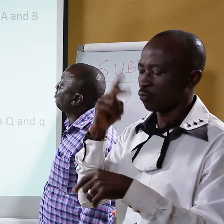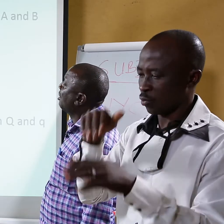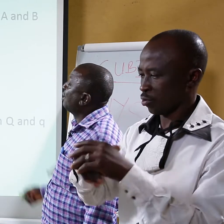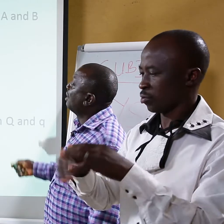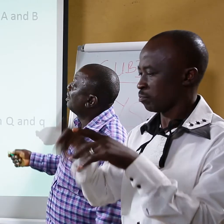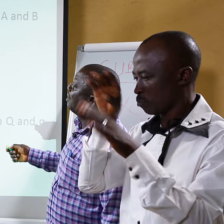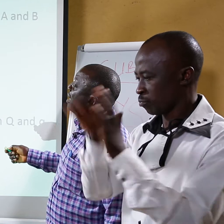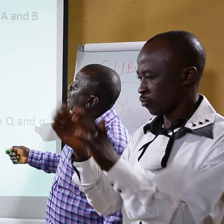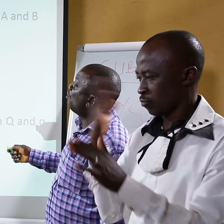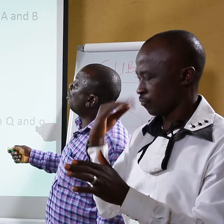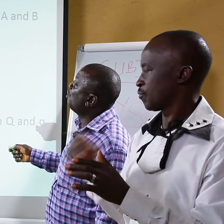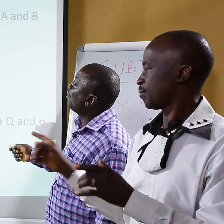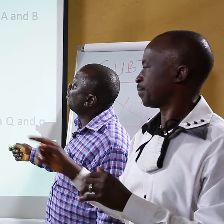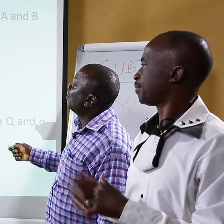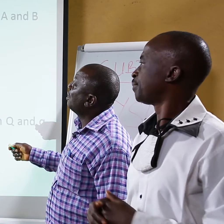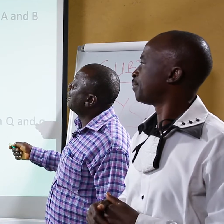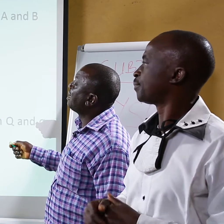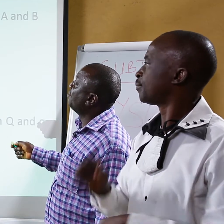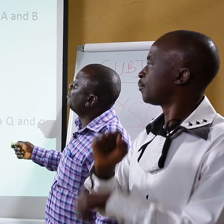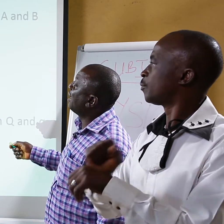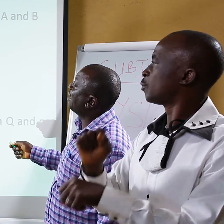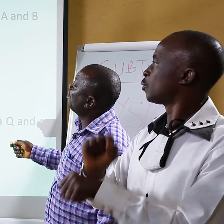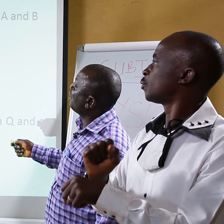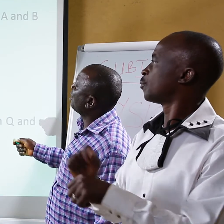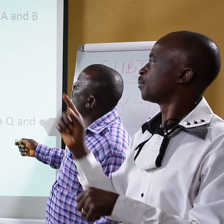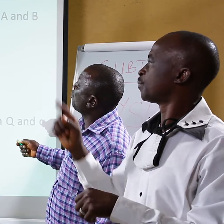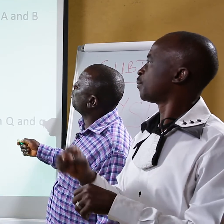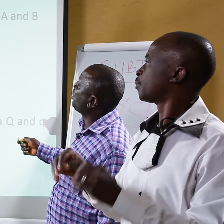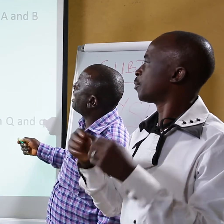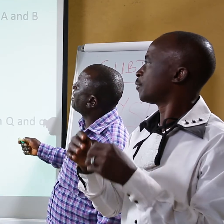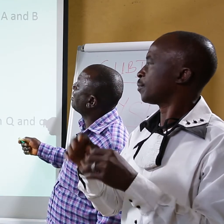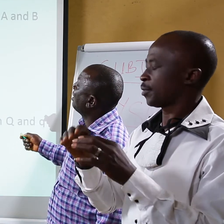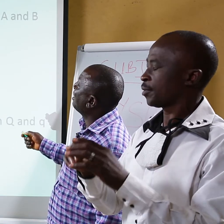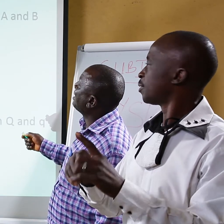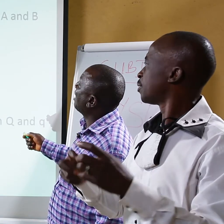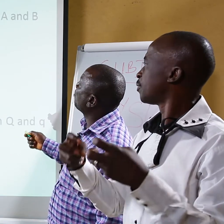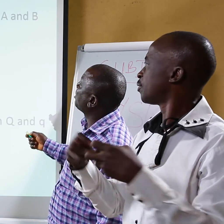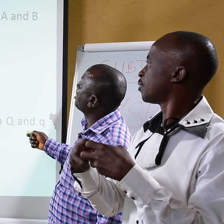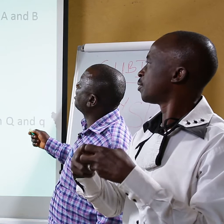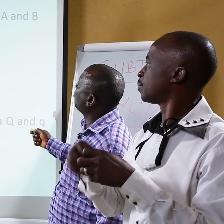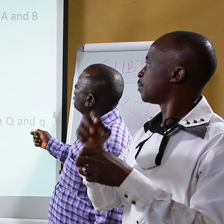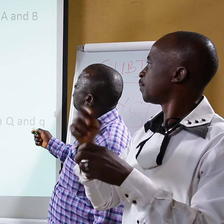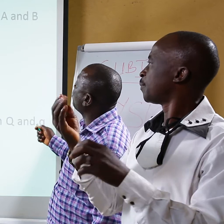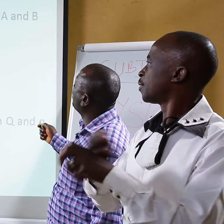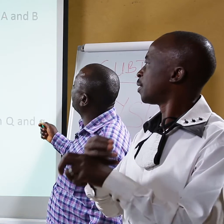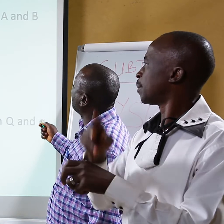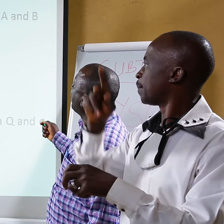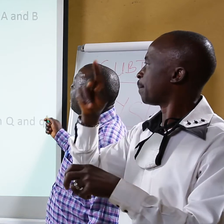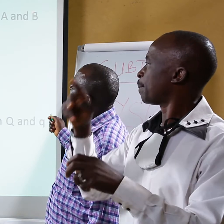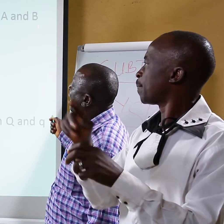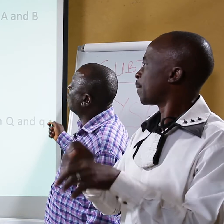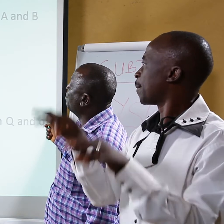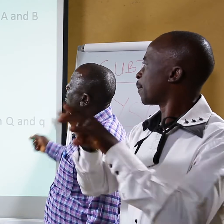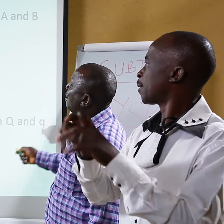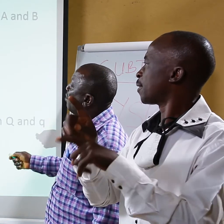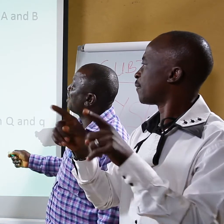diagram. Now, work done is given by, which is equals to charge times potential difference between